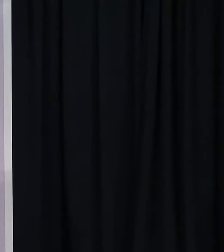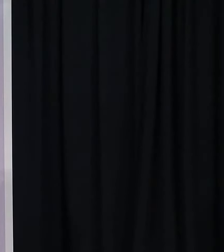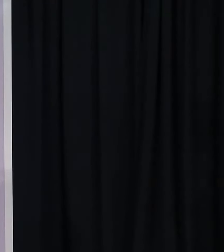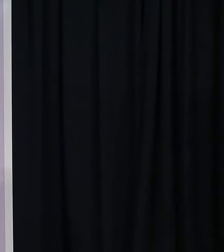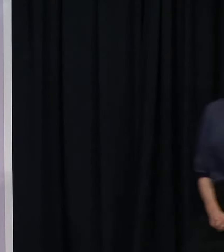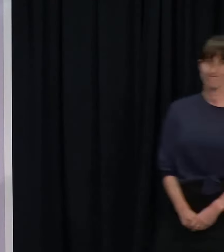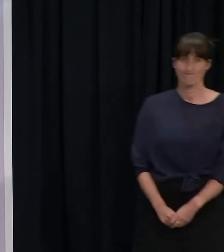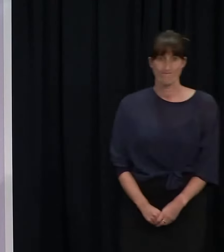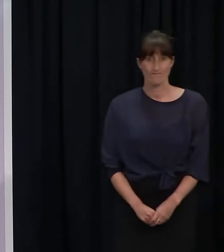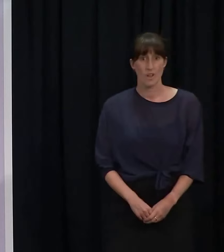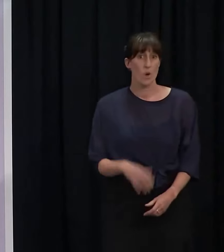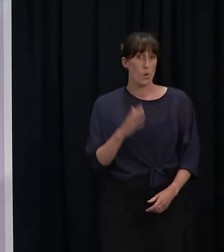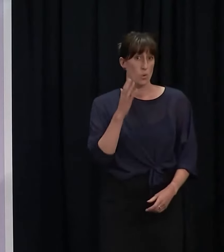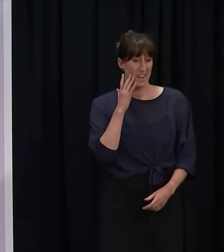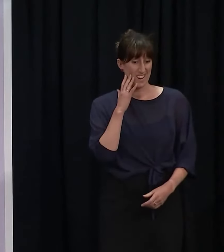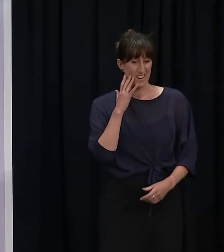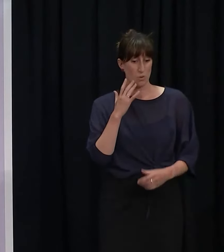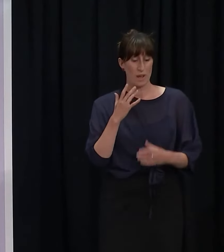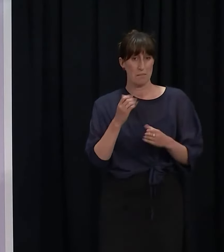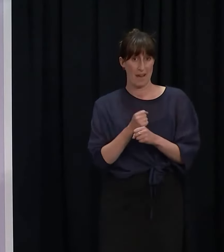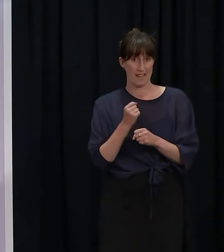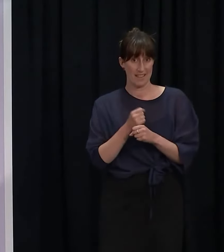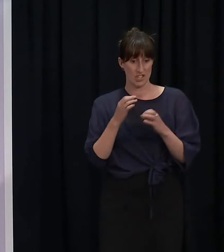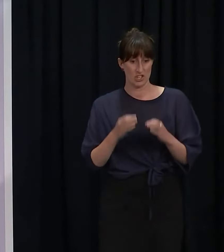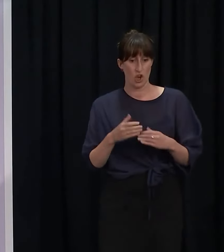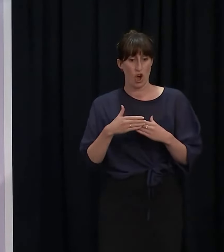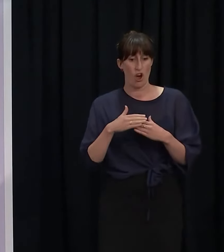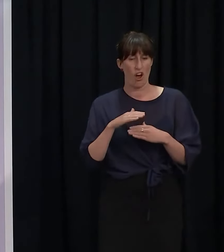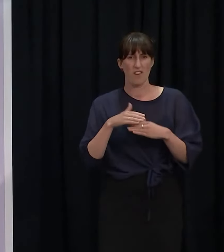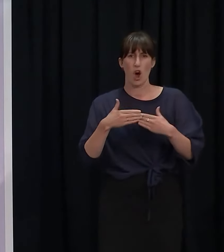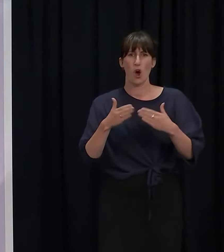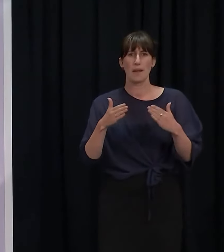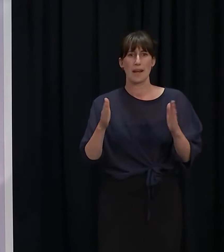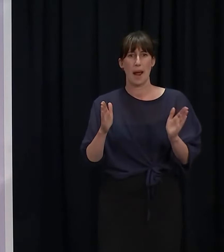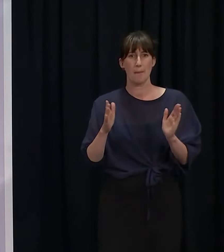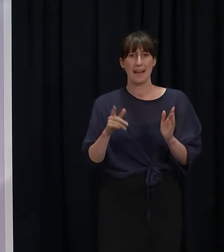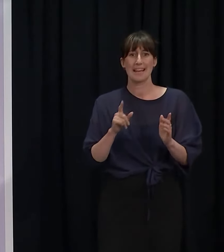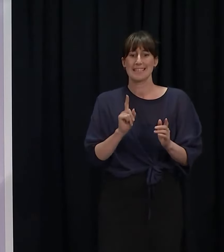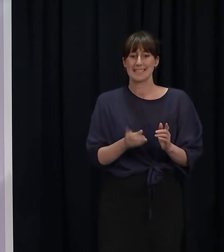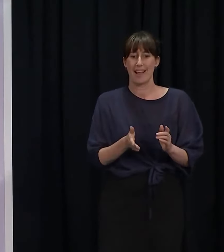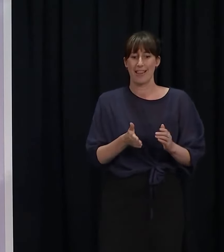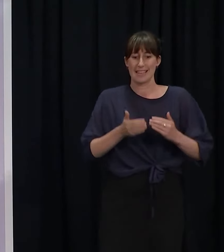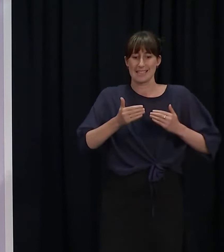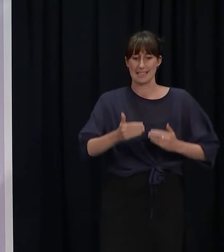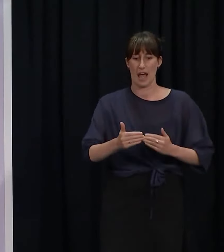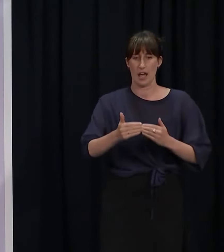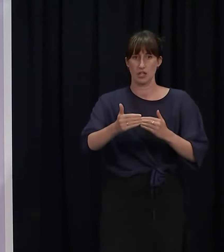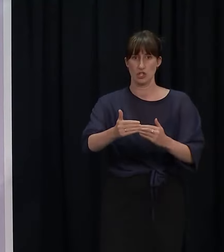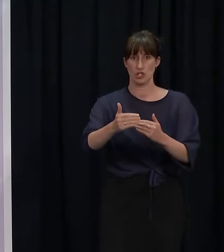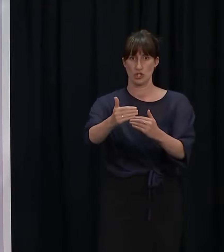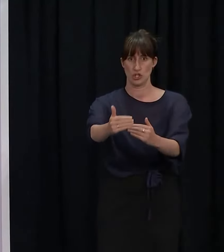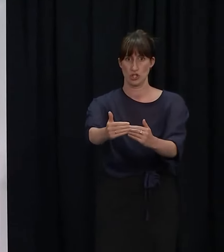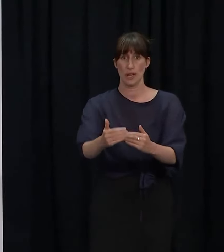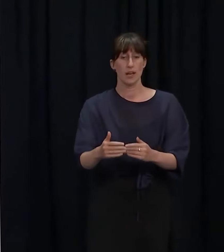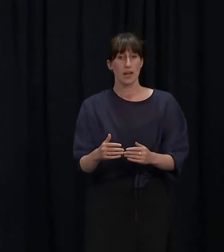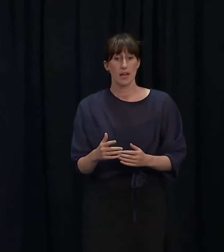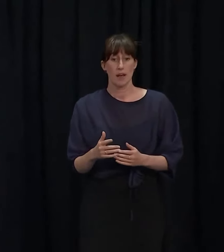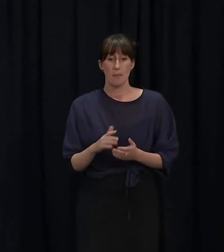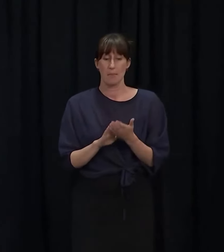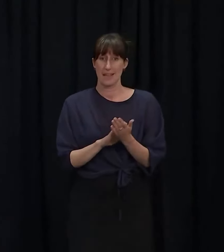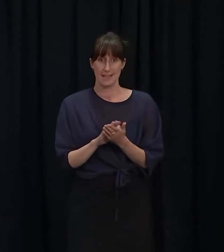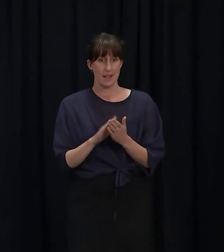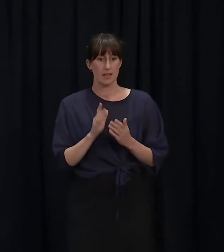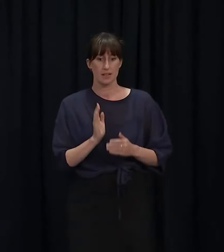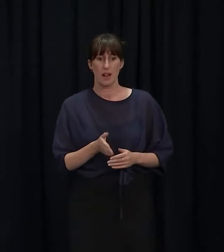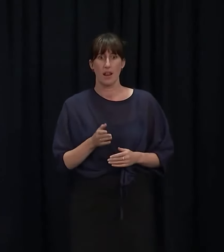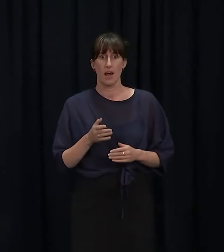And so that's a really important thing to remember. Many other countries where they've had reopenings, they have allowed people to simply,